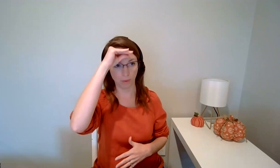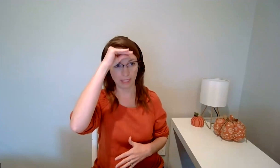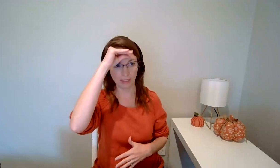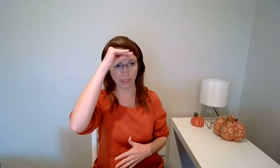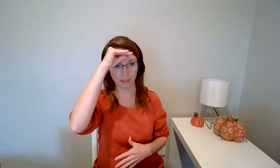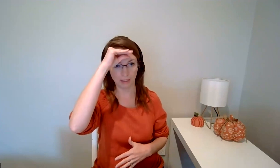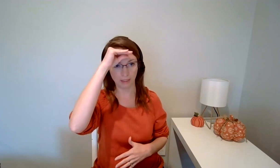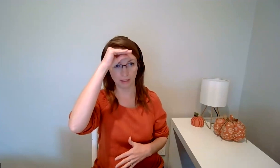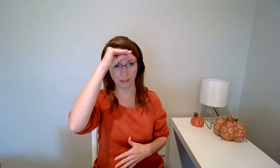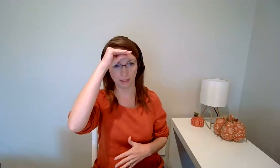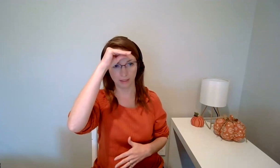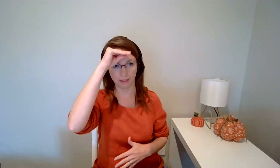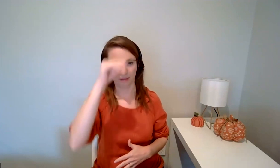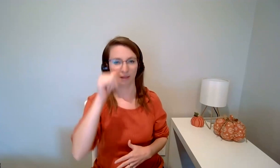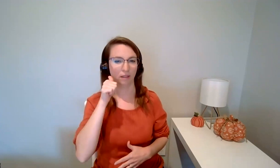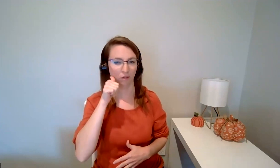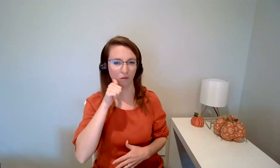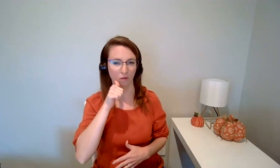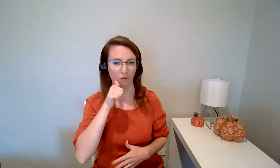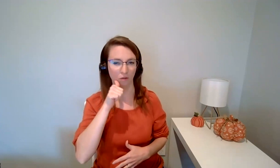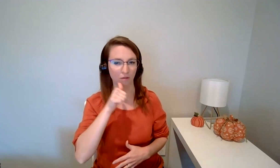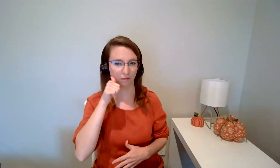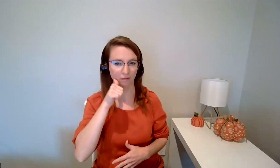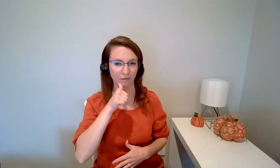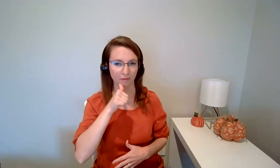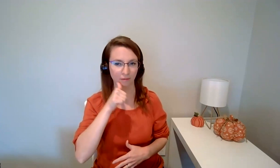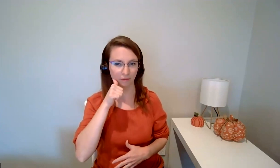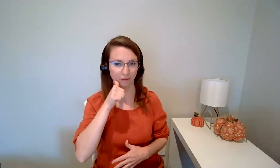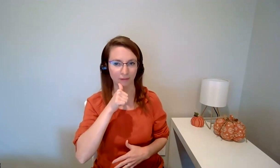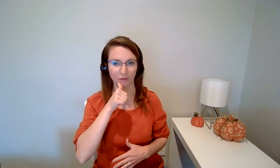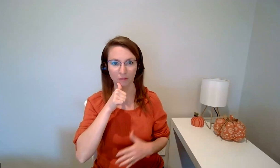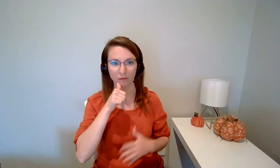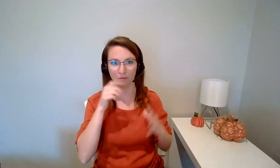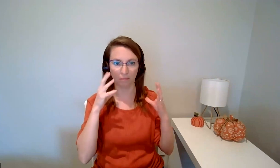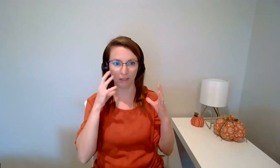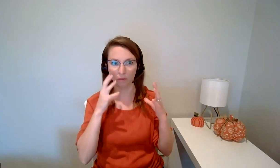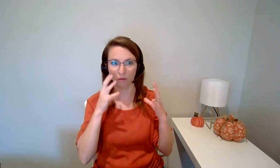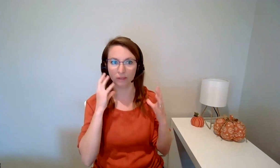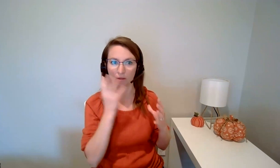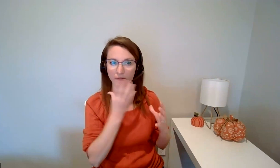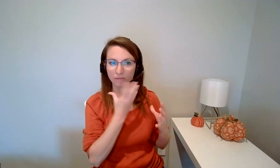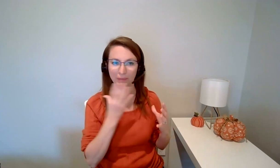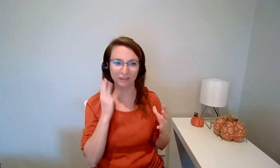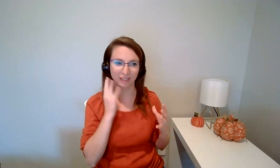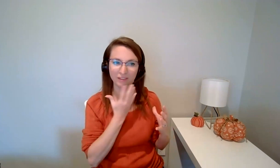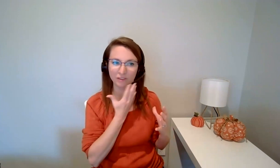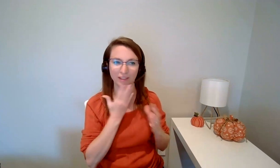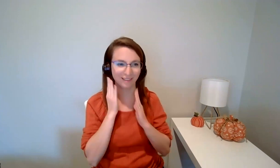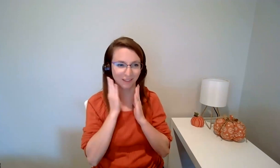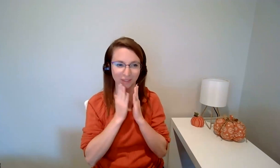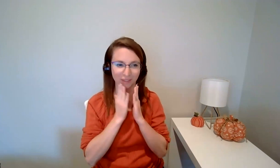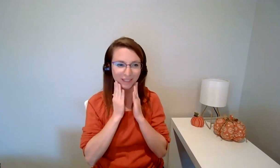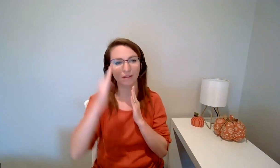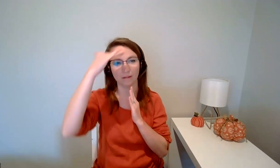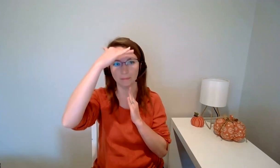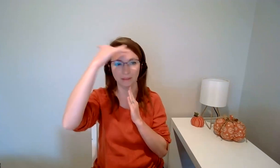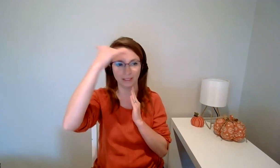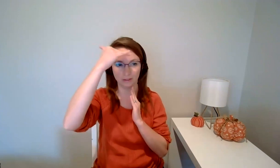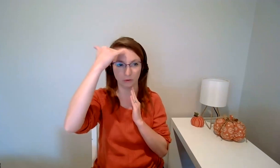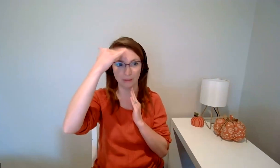boy and girl. Okay, so you may notice that all the female signs are kind of down here, all the male signs are